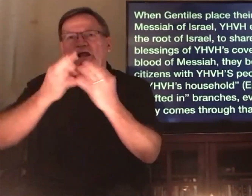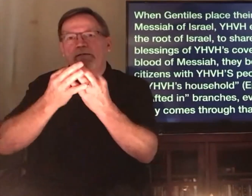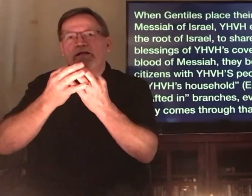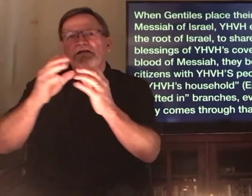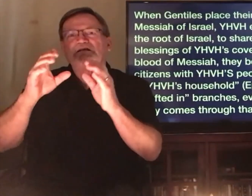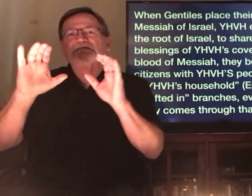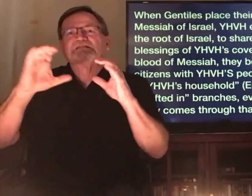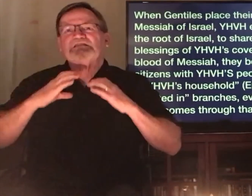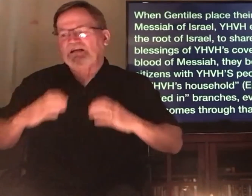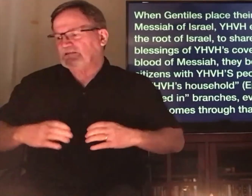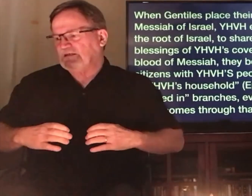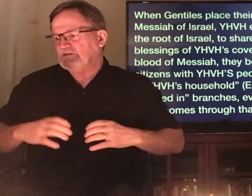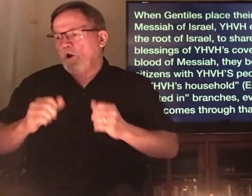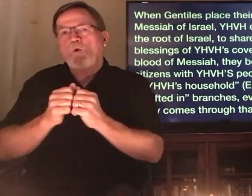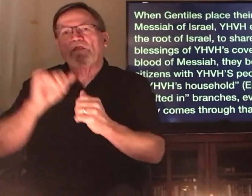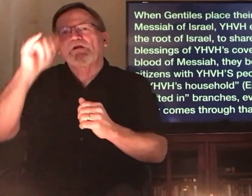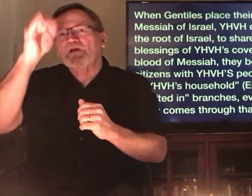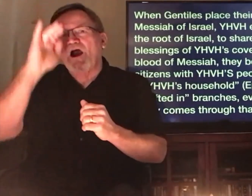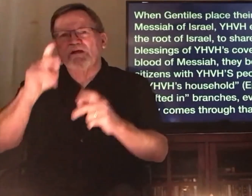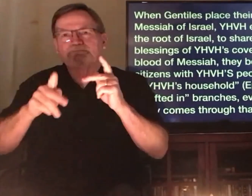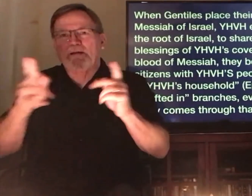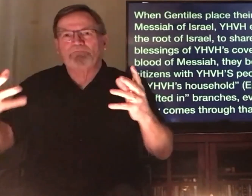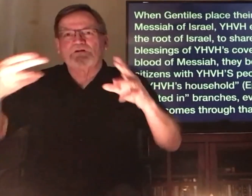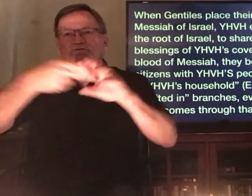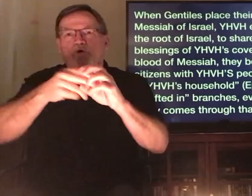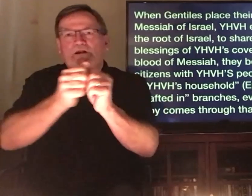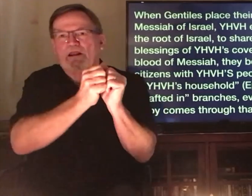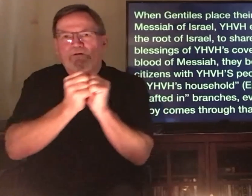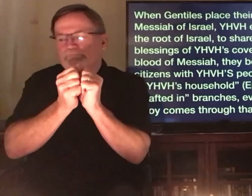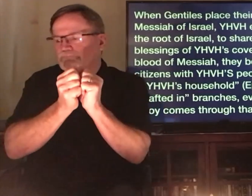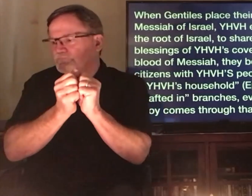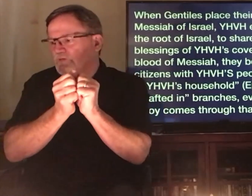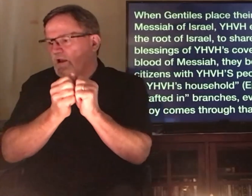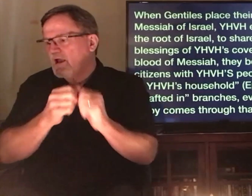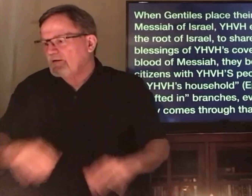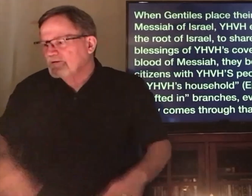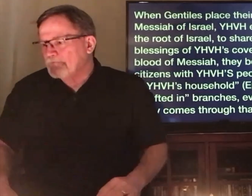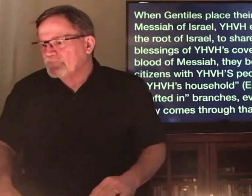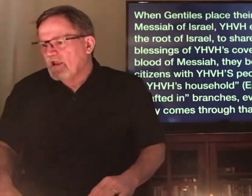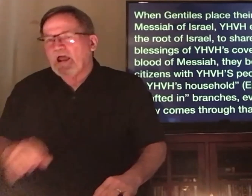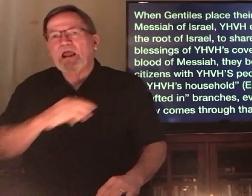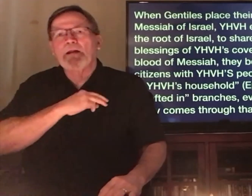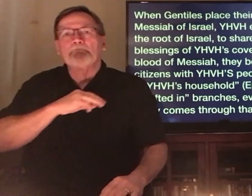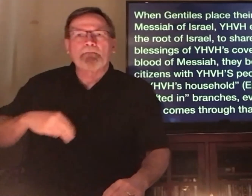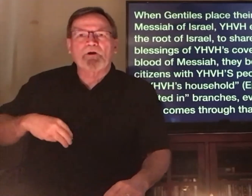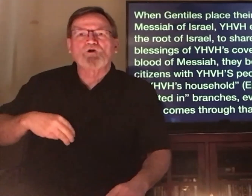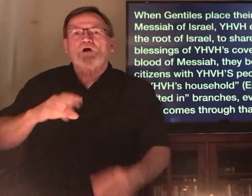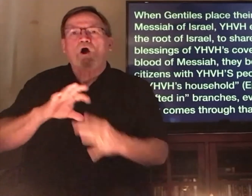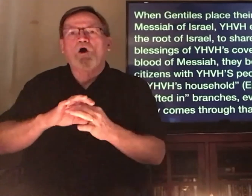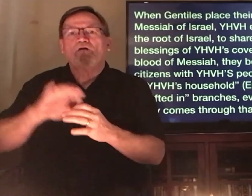a branch from wild olive tree to represent Gentile, and